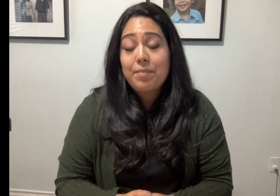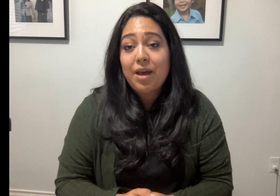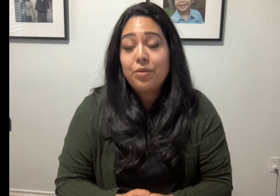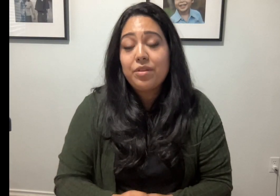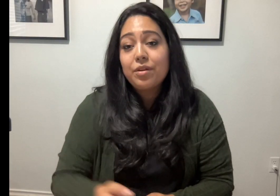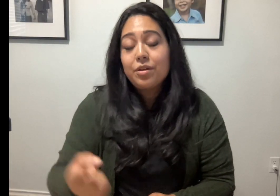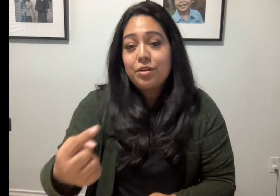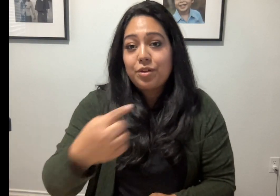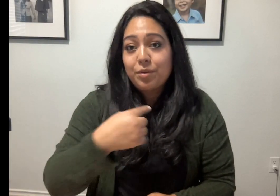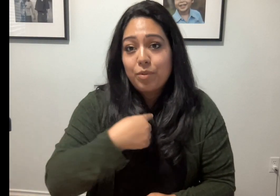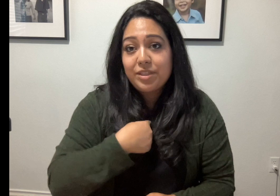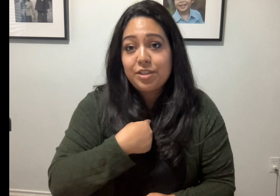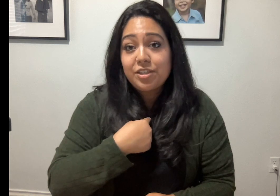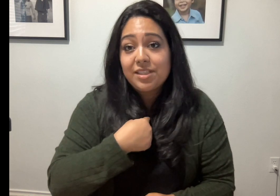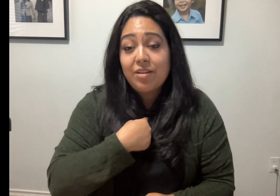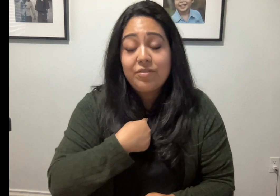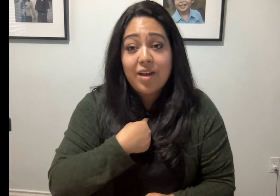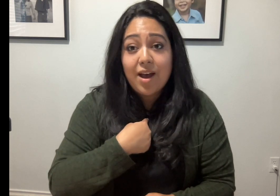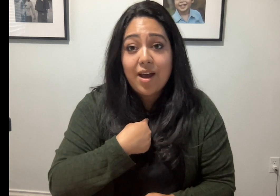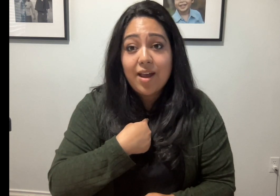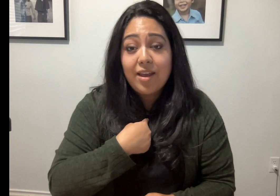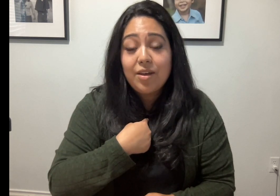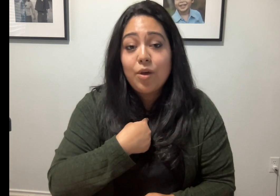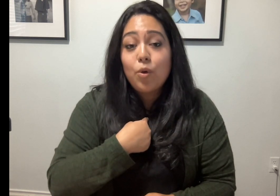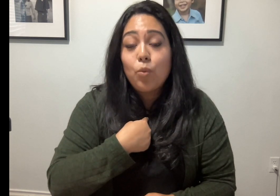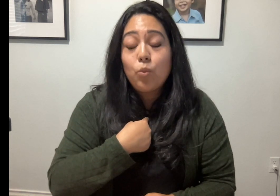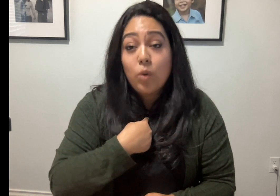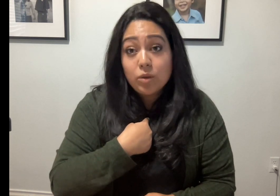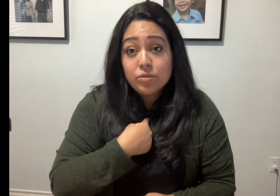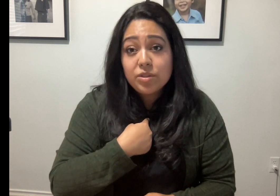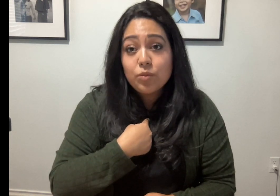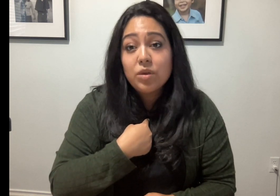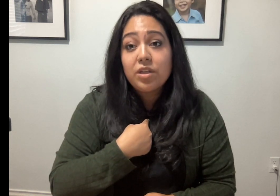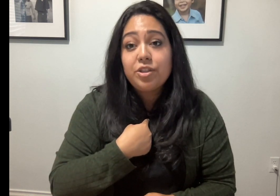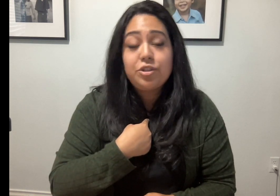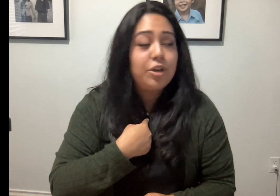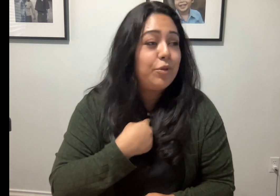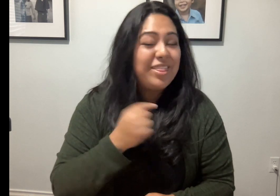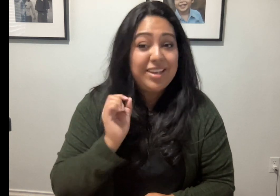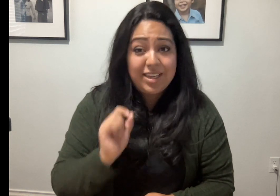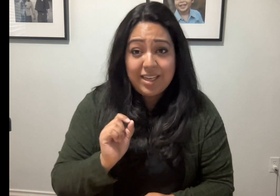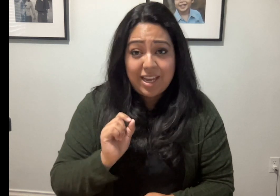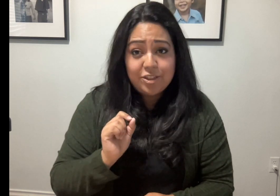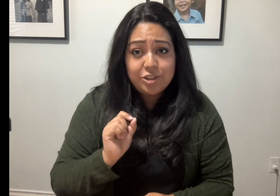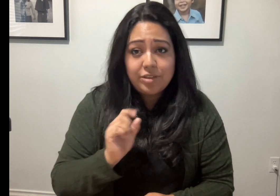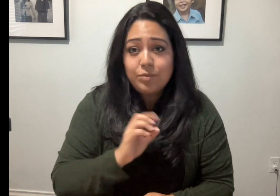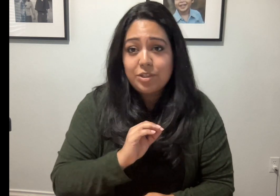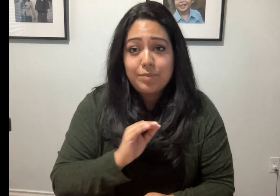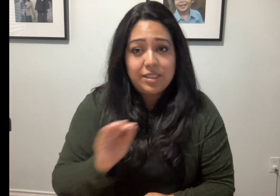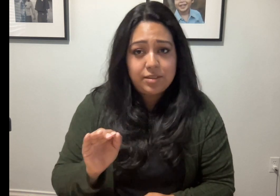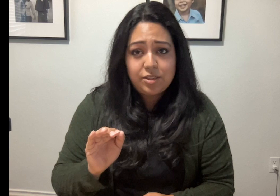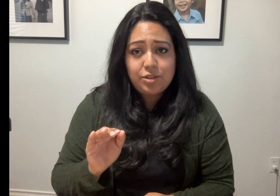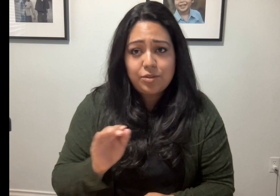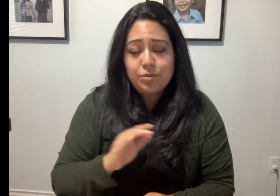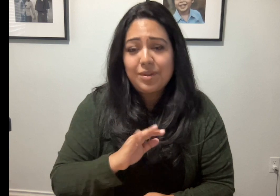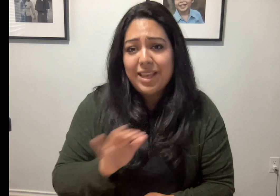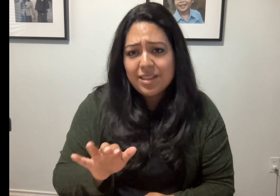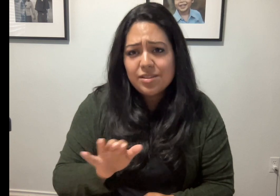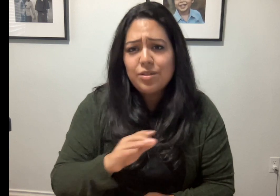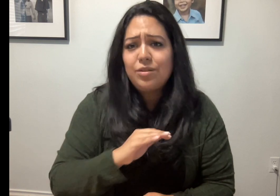mouth. You're going to point to yourself. I won't. We're going to show the negation, which means to cancel or